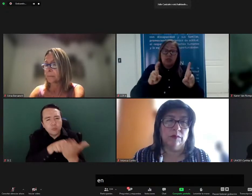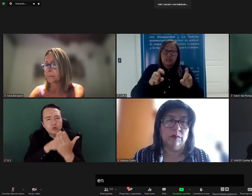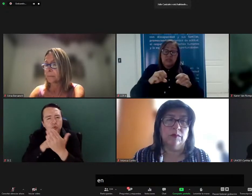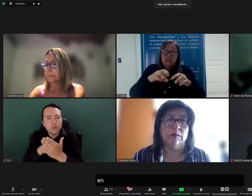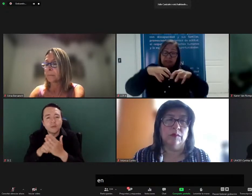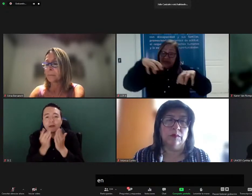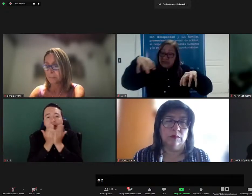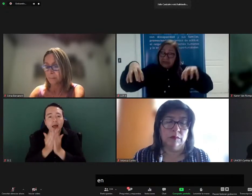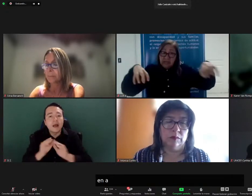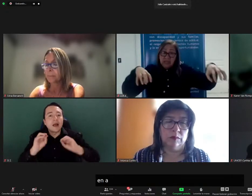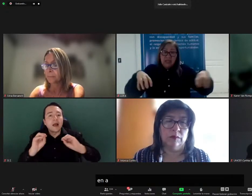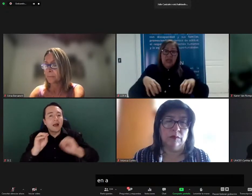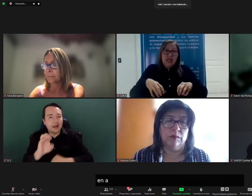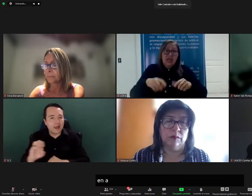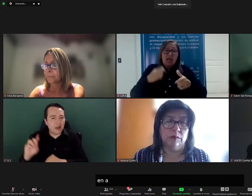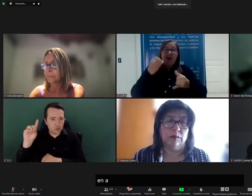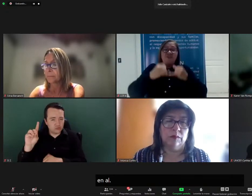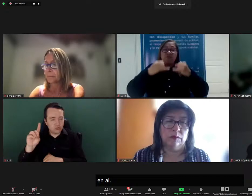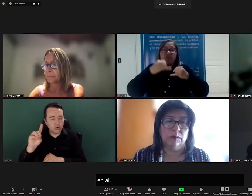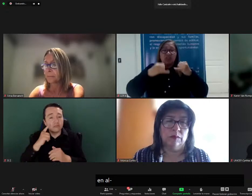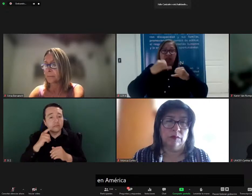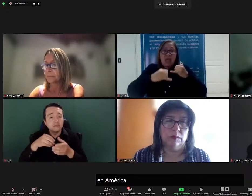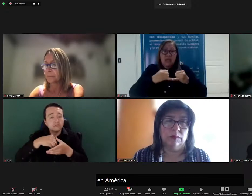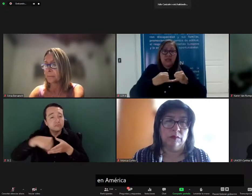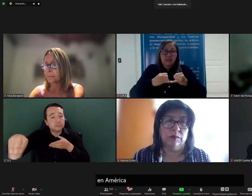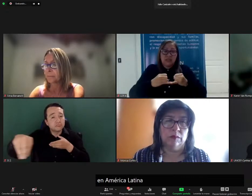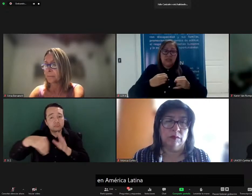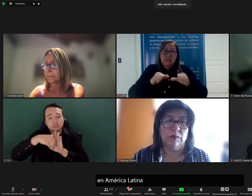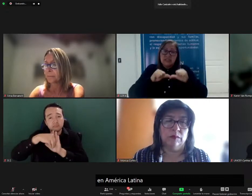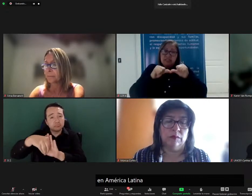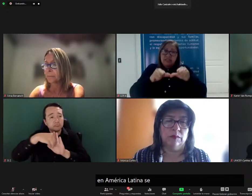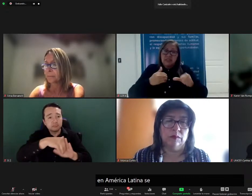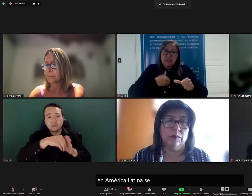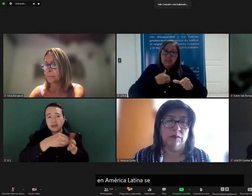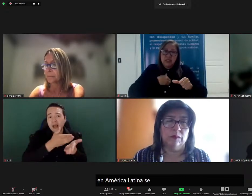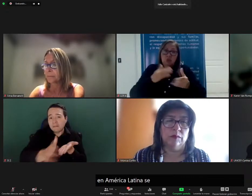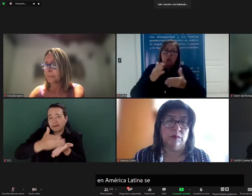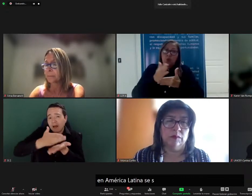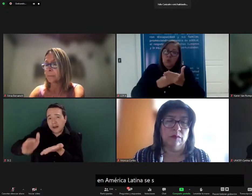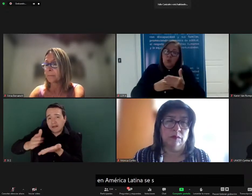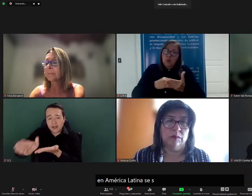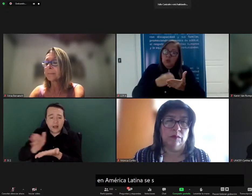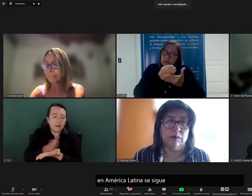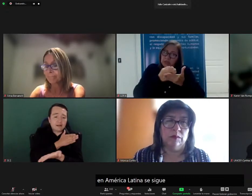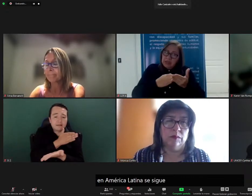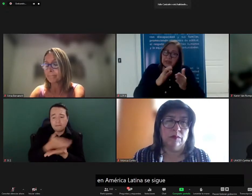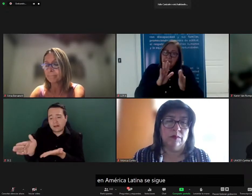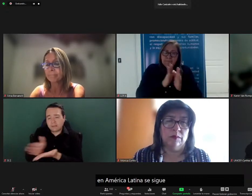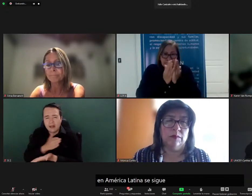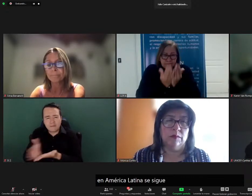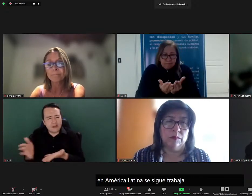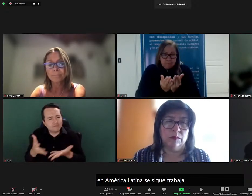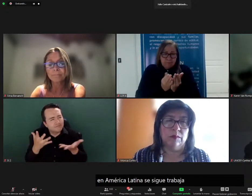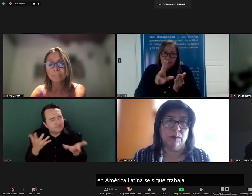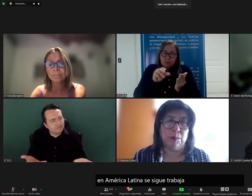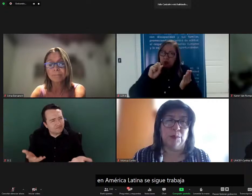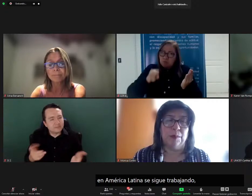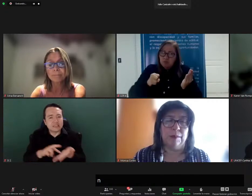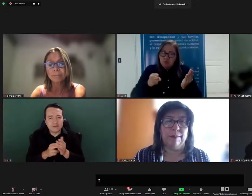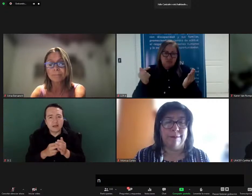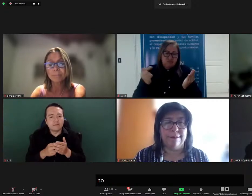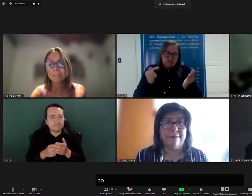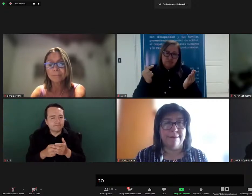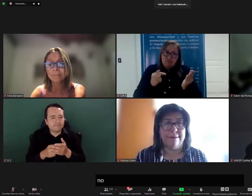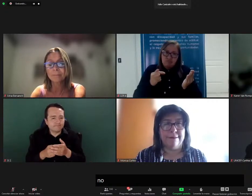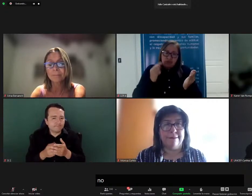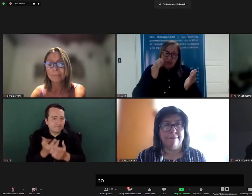on the status of segregated education and actually this keeps this dual system and